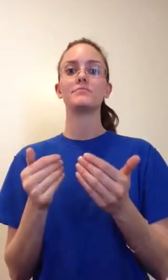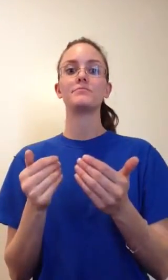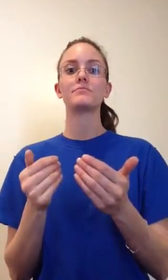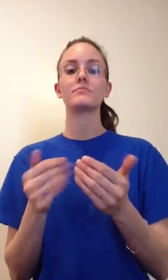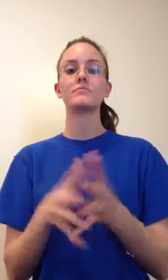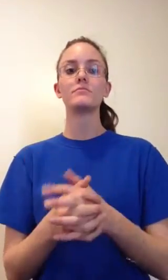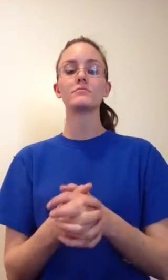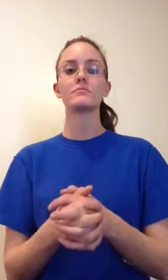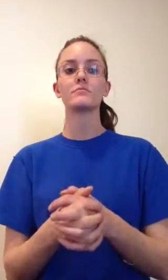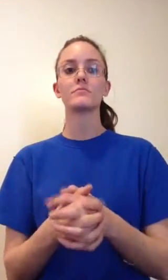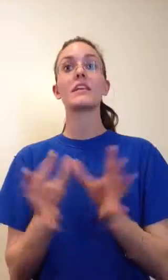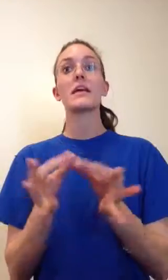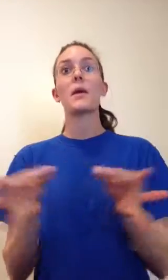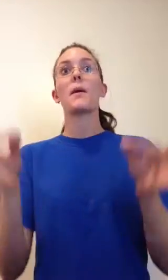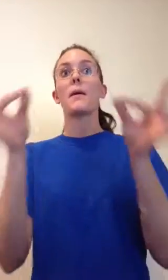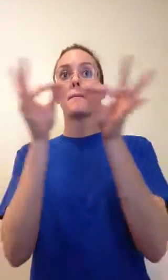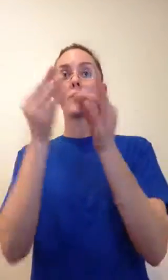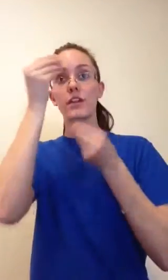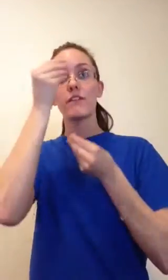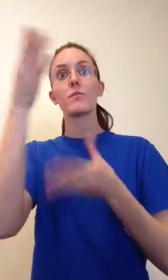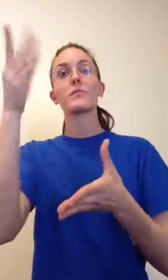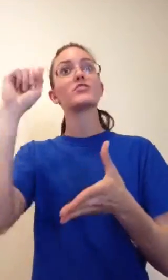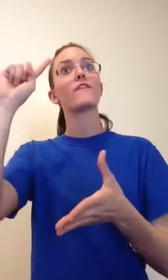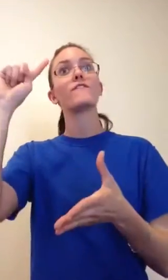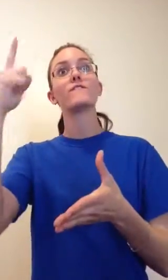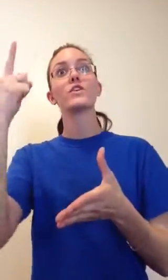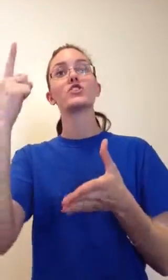the important information right when you first open it.